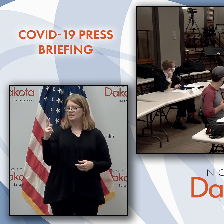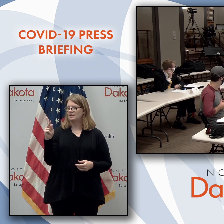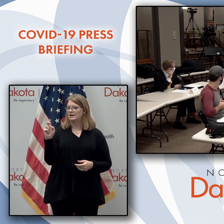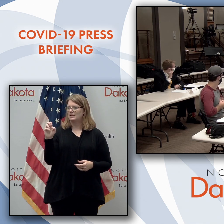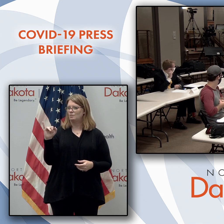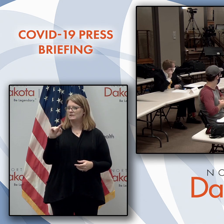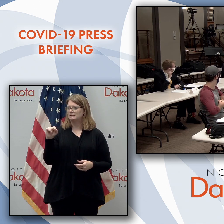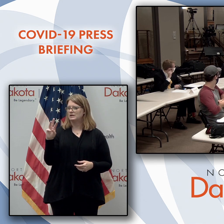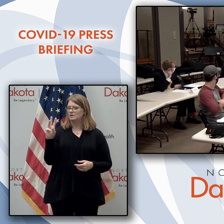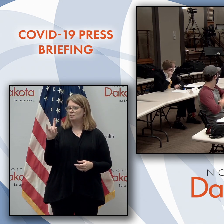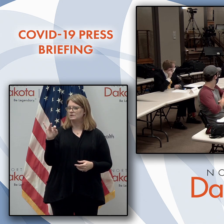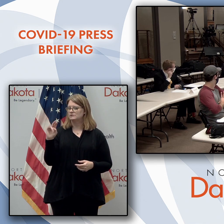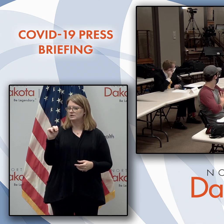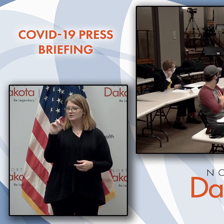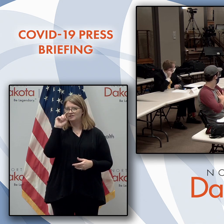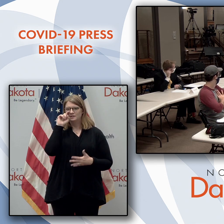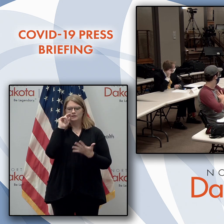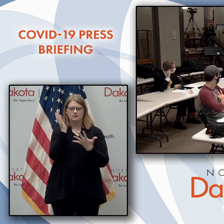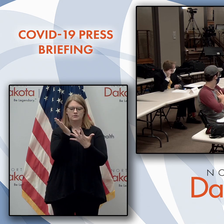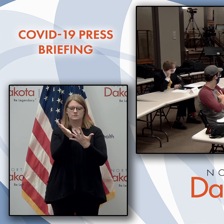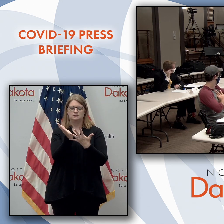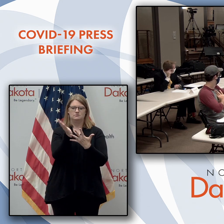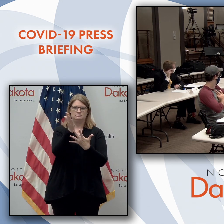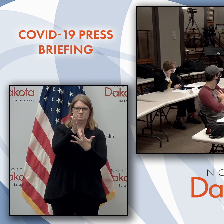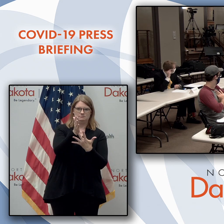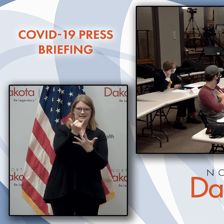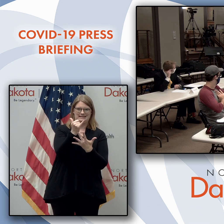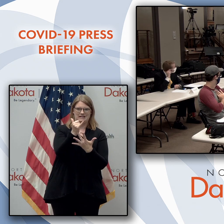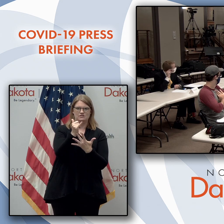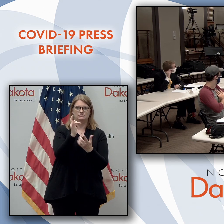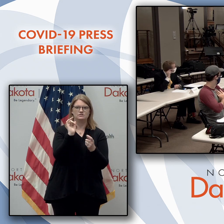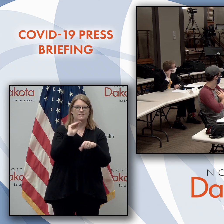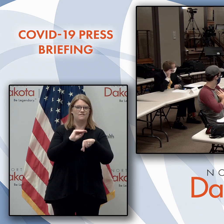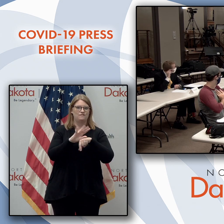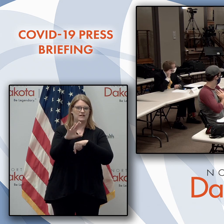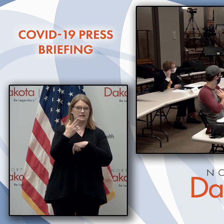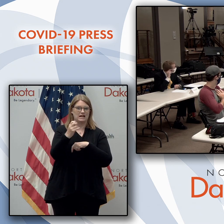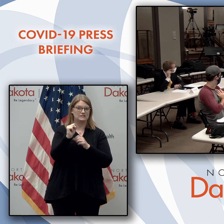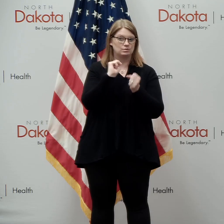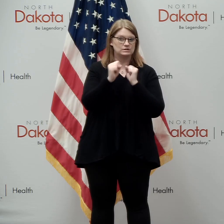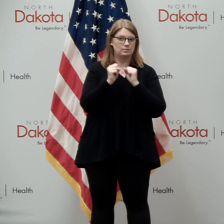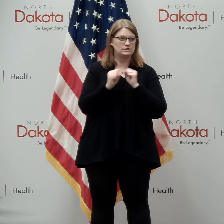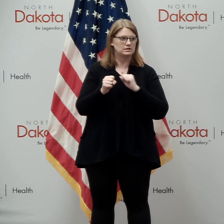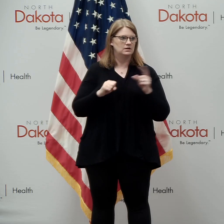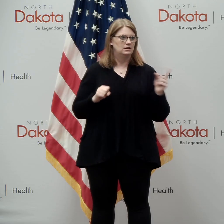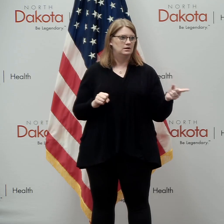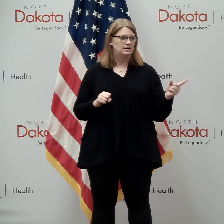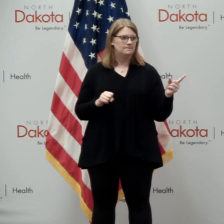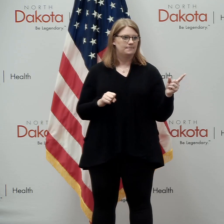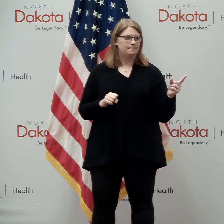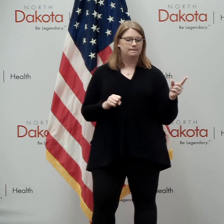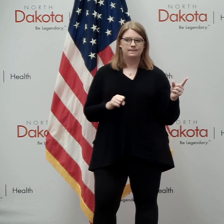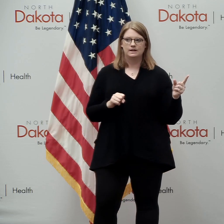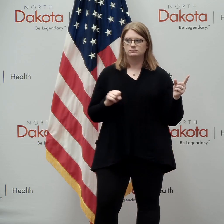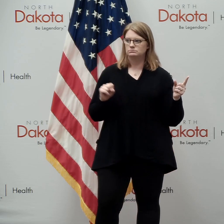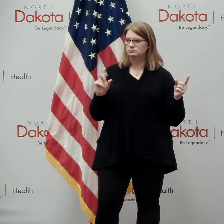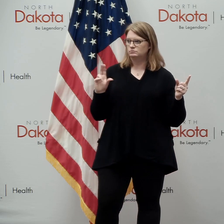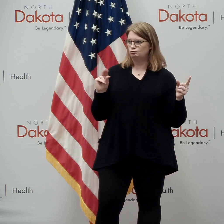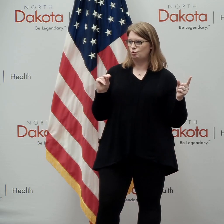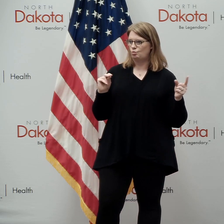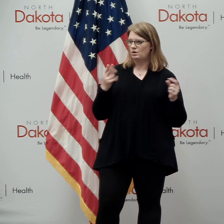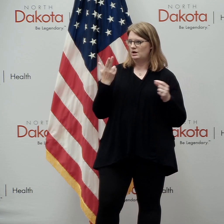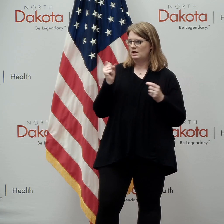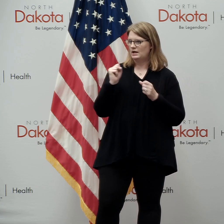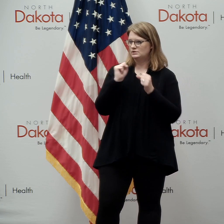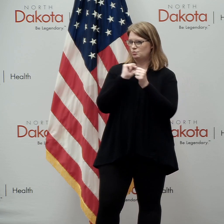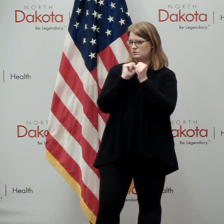Williston. Will moving counties to yellow affect high school sports? Answer to that is no, because high school